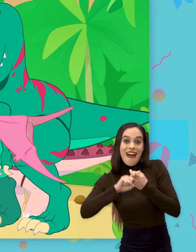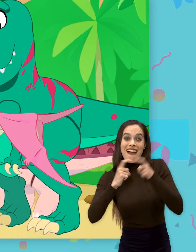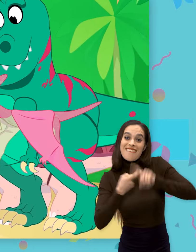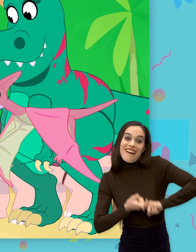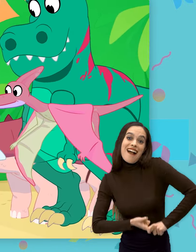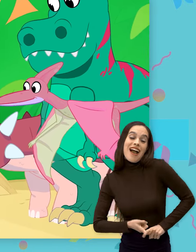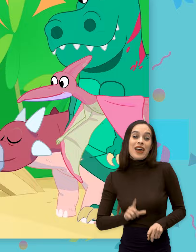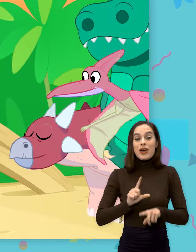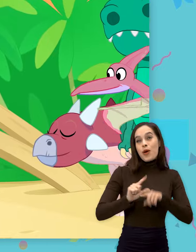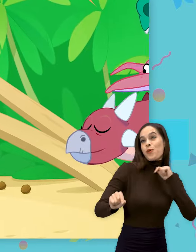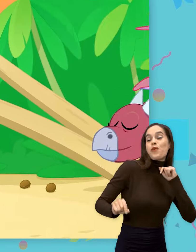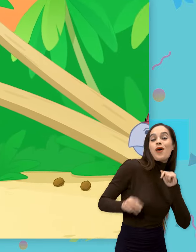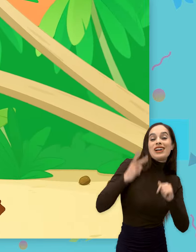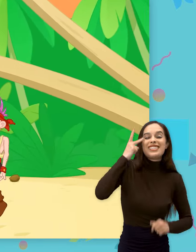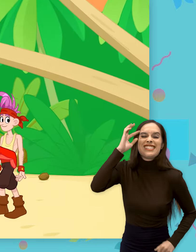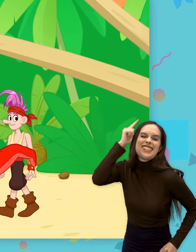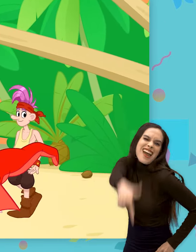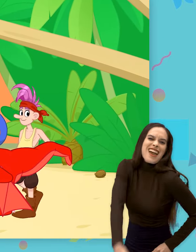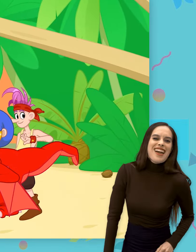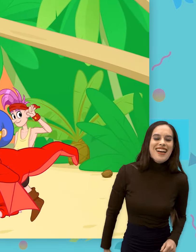Goodbye, friends!